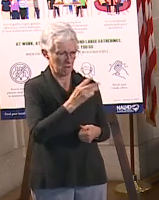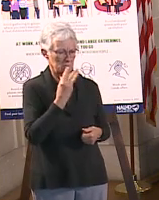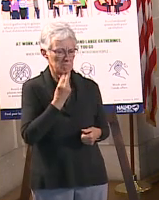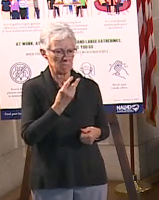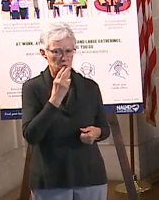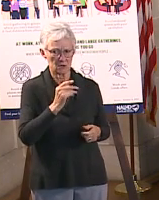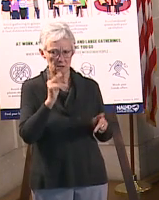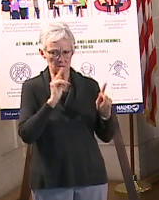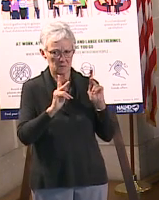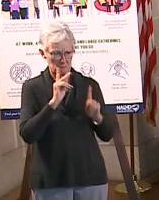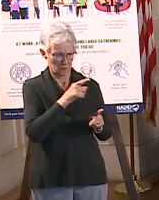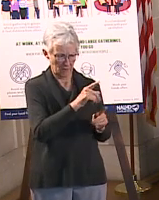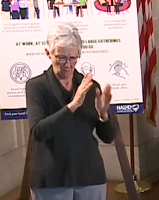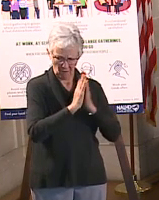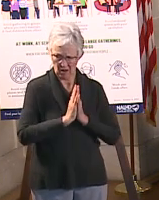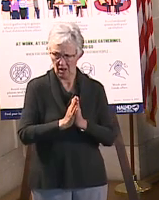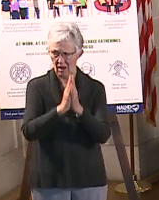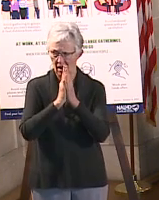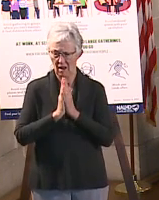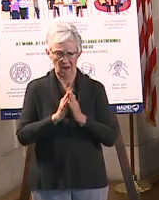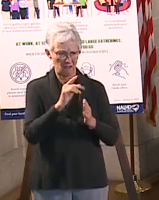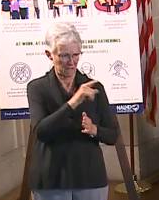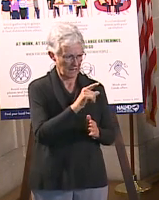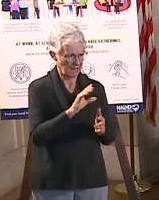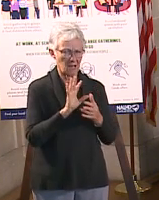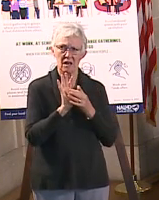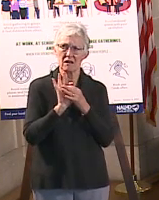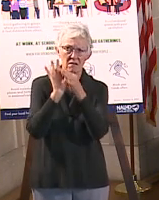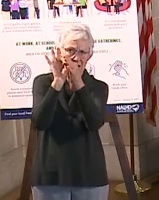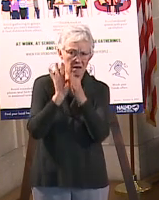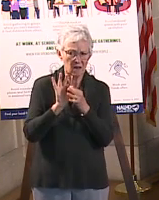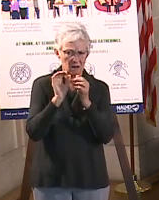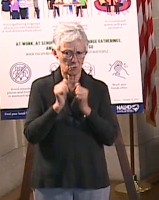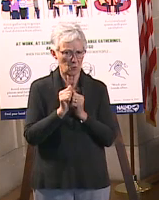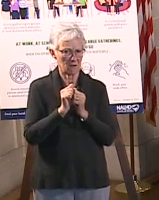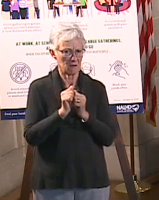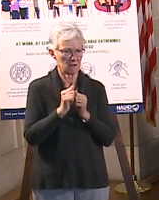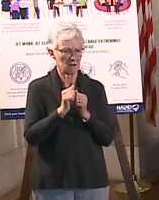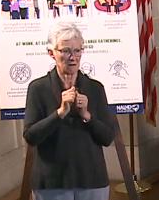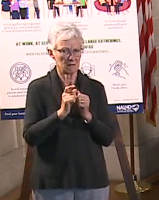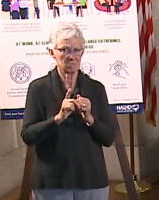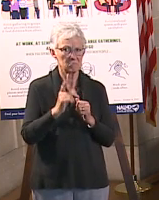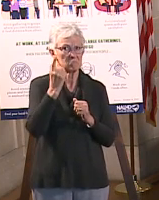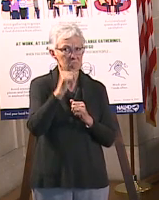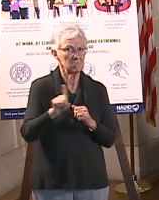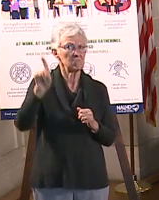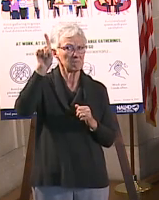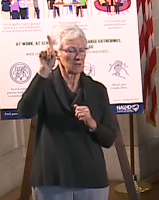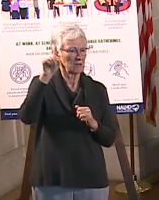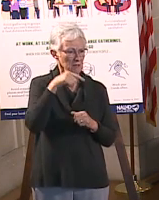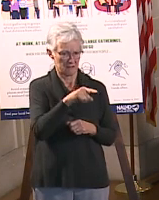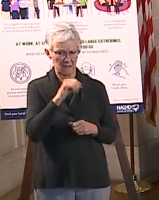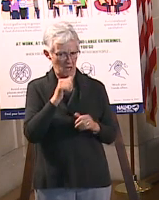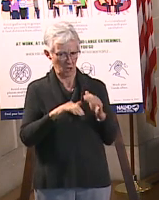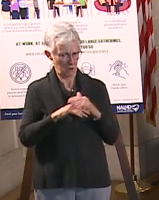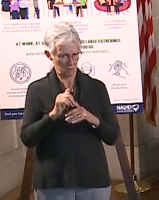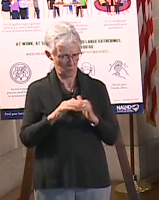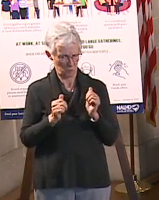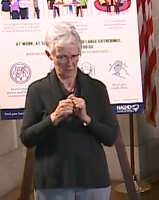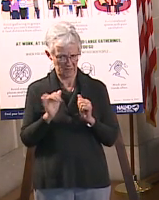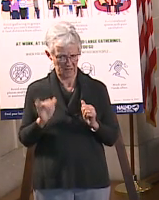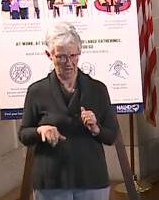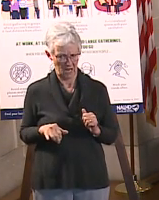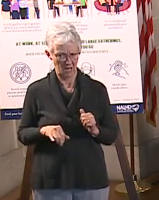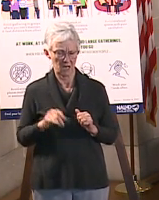are praying, who are connecting to the one above, and they're just not comfortable with it. And the